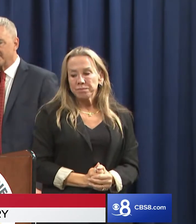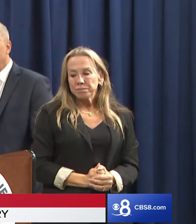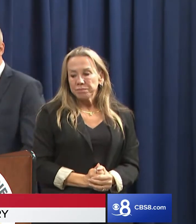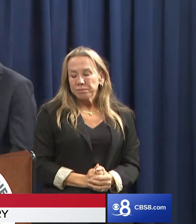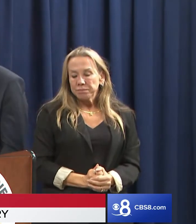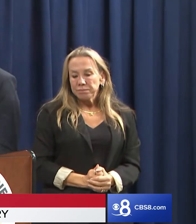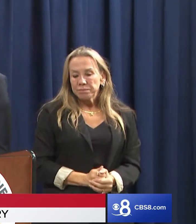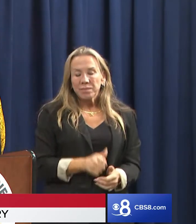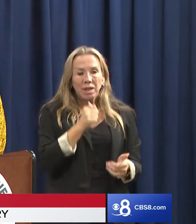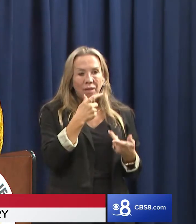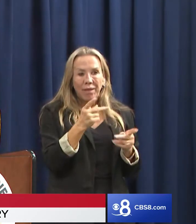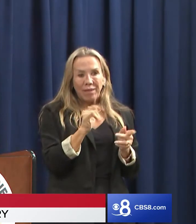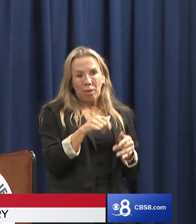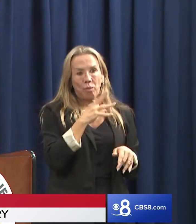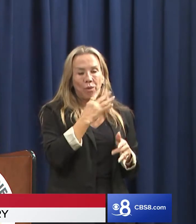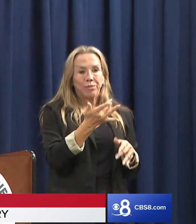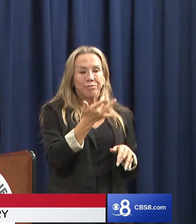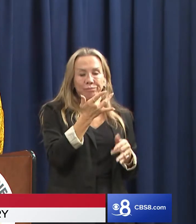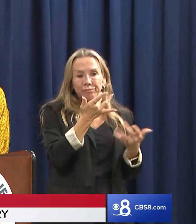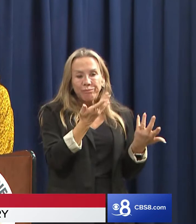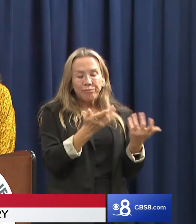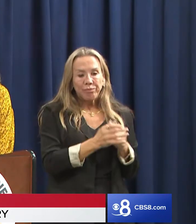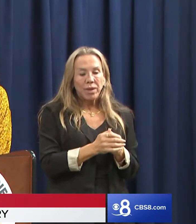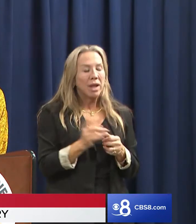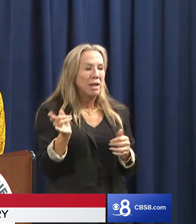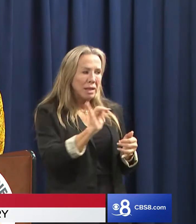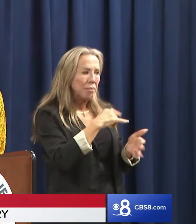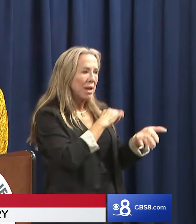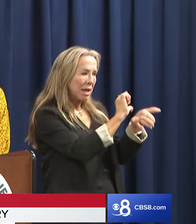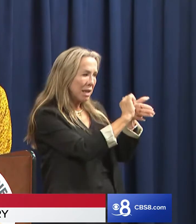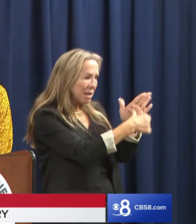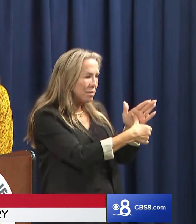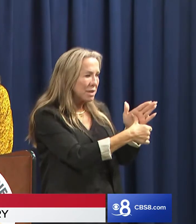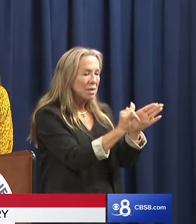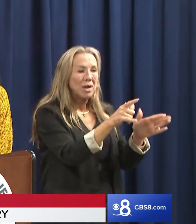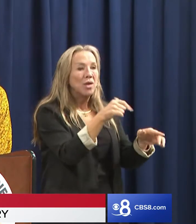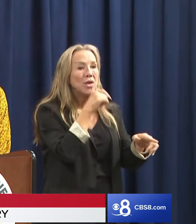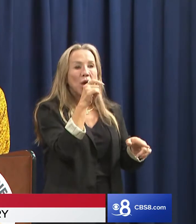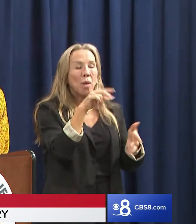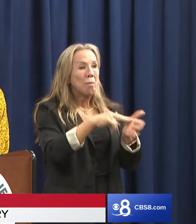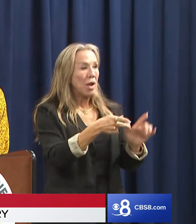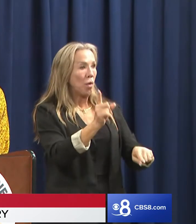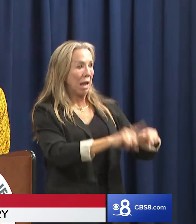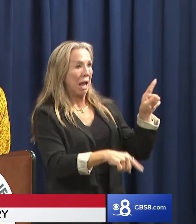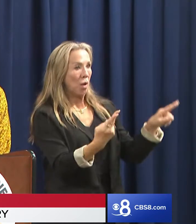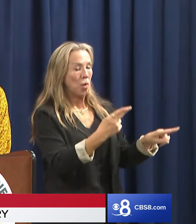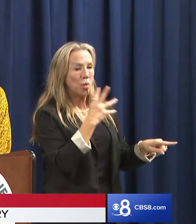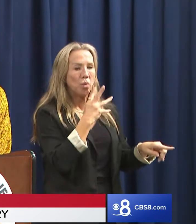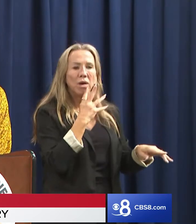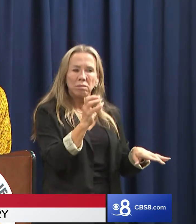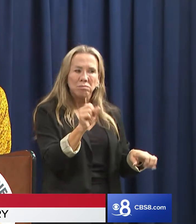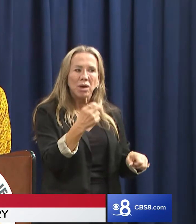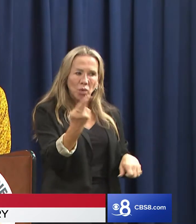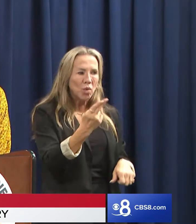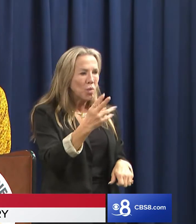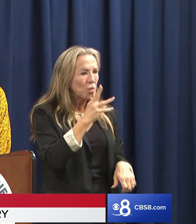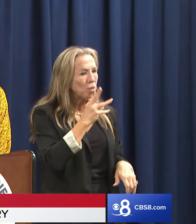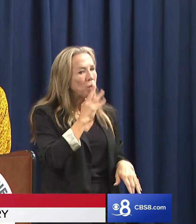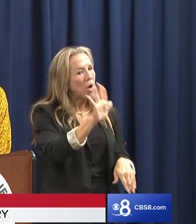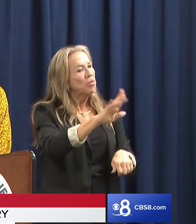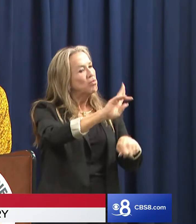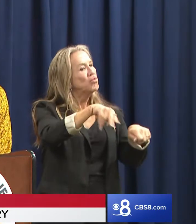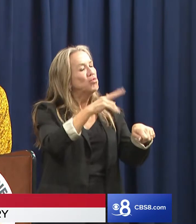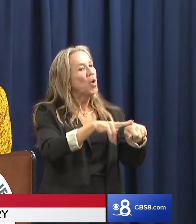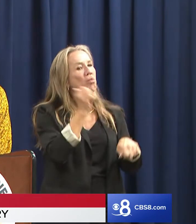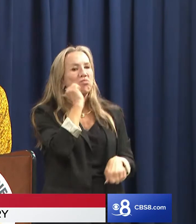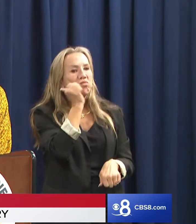Again, Thank you. Yeah, if I did want to emphasize is that, it's not that you don't have to use water for any reasons. You can use them for all reasons